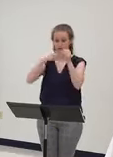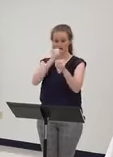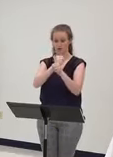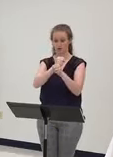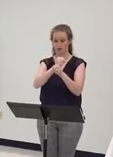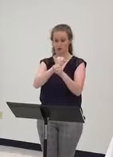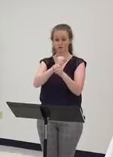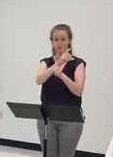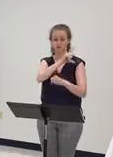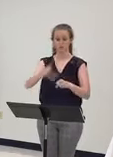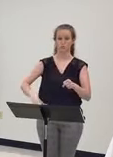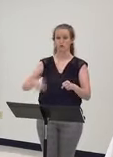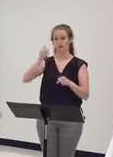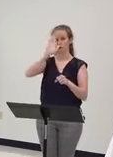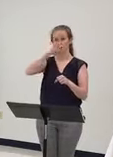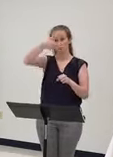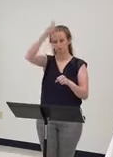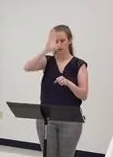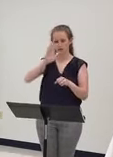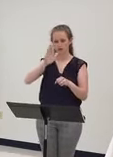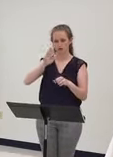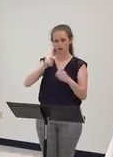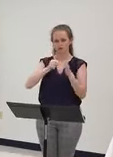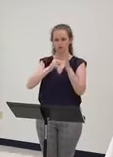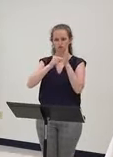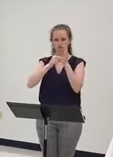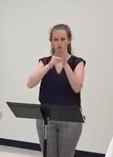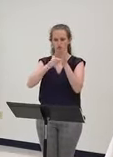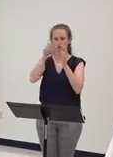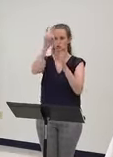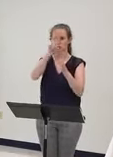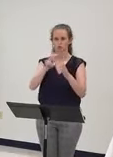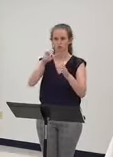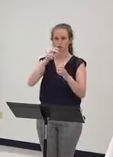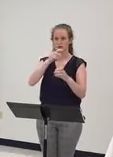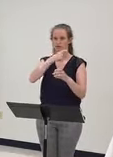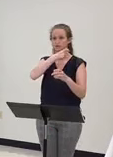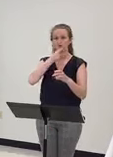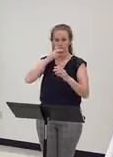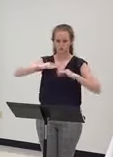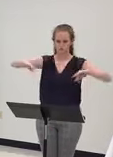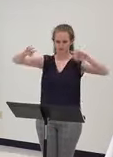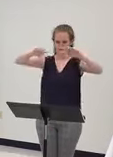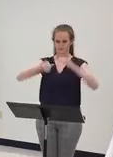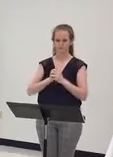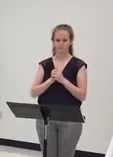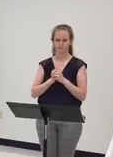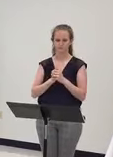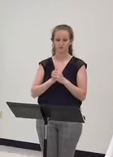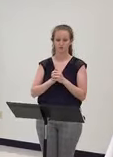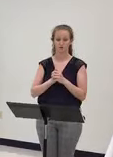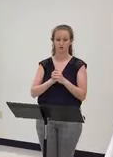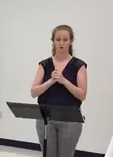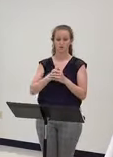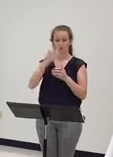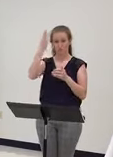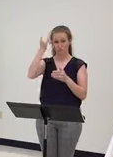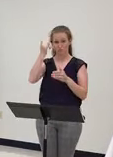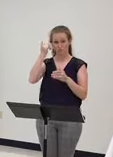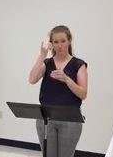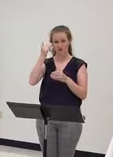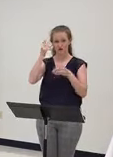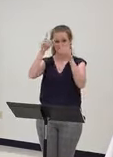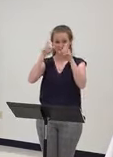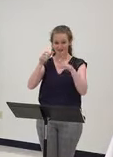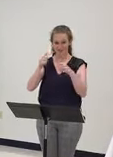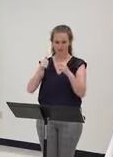40 years now the Lord, your God, has directed all your journeying in the desert so as to test you